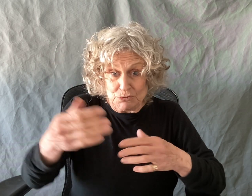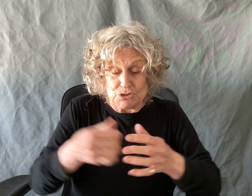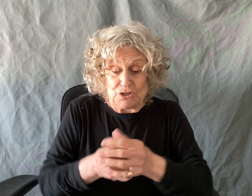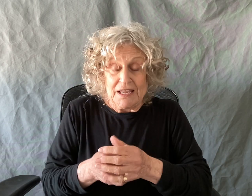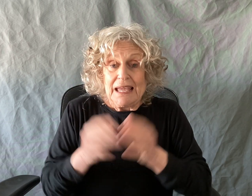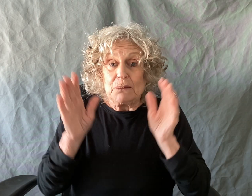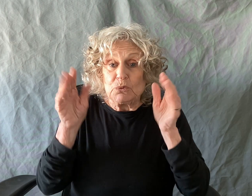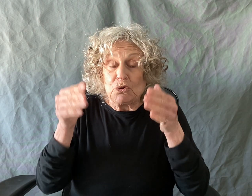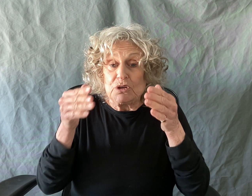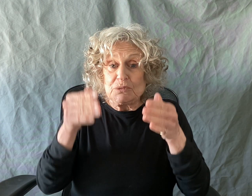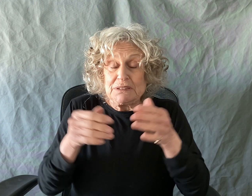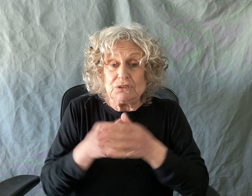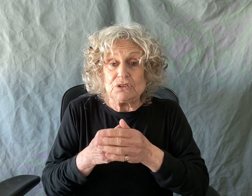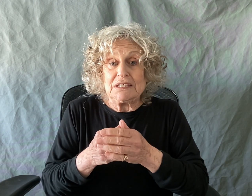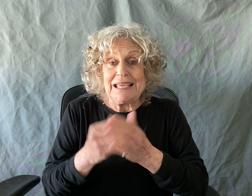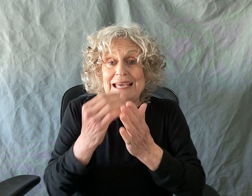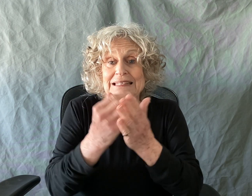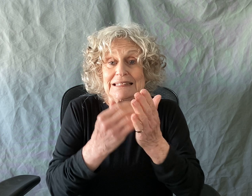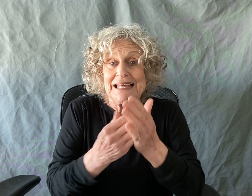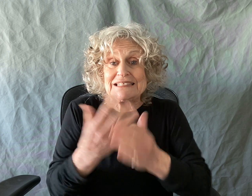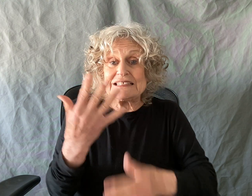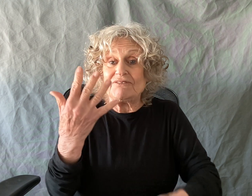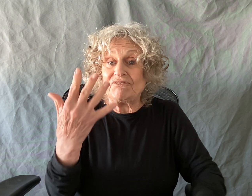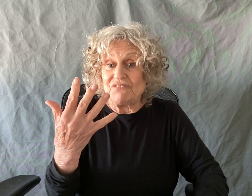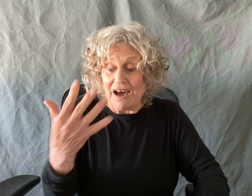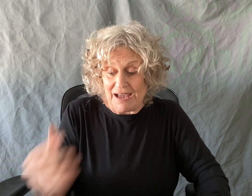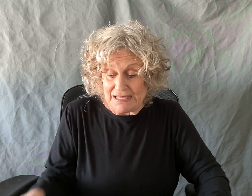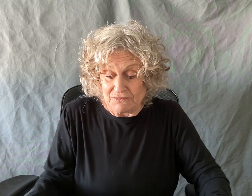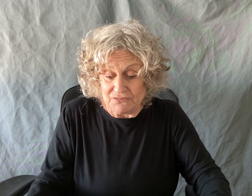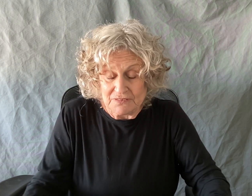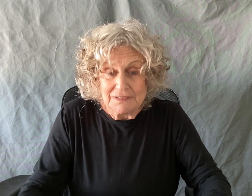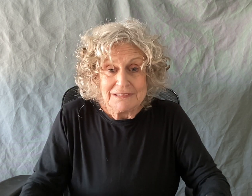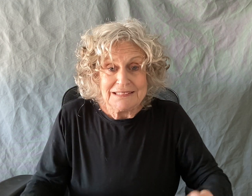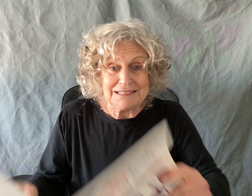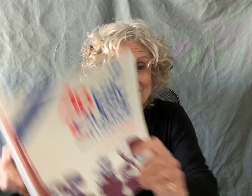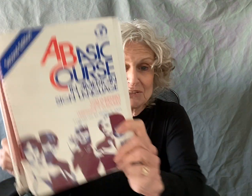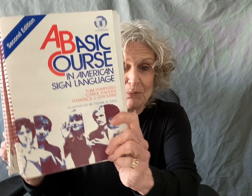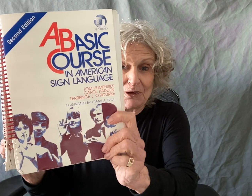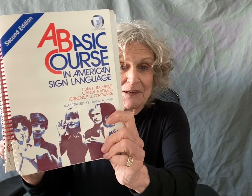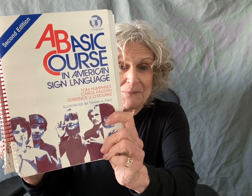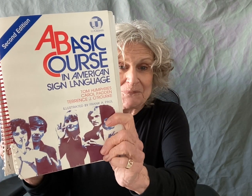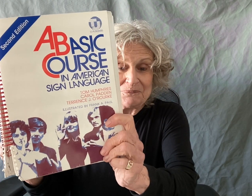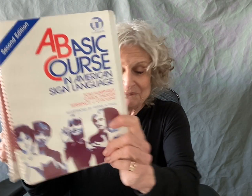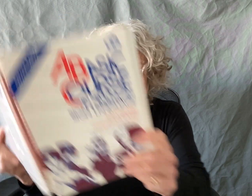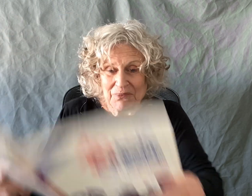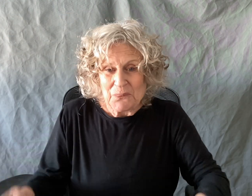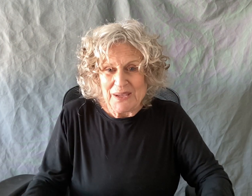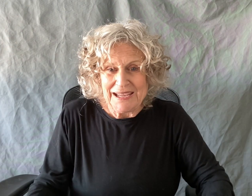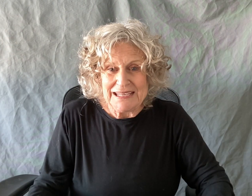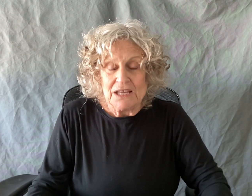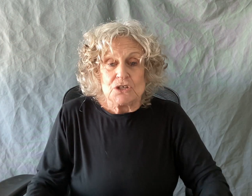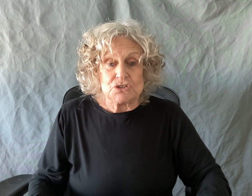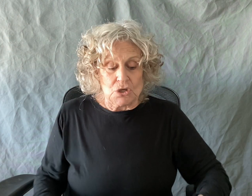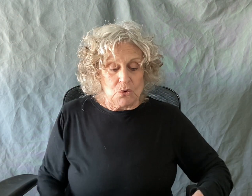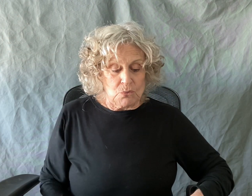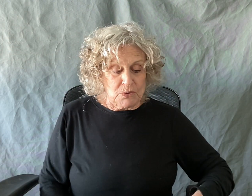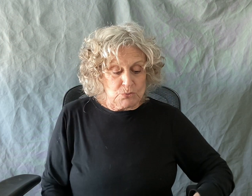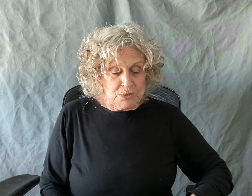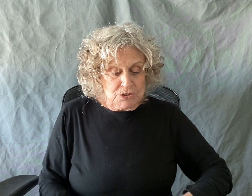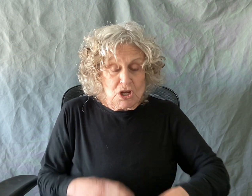future. And we're going to be looking at lesson 5 in this book. Okay, so when we're